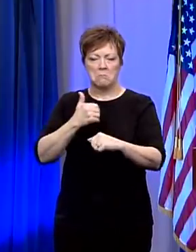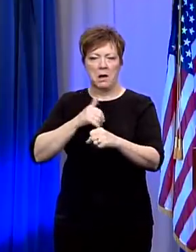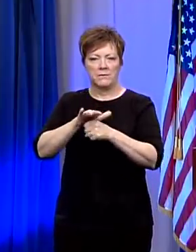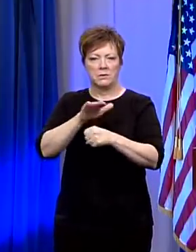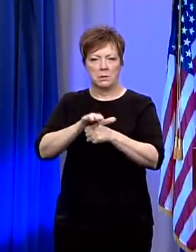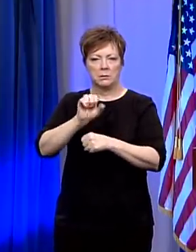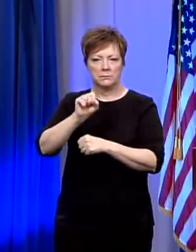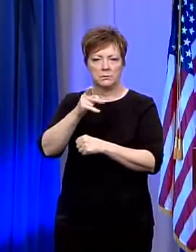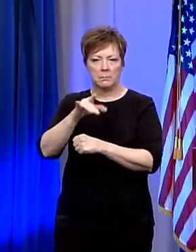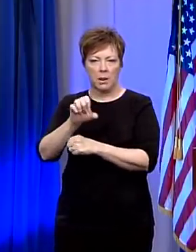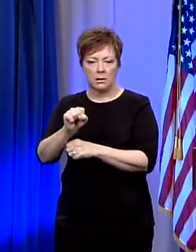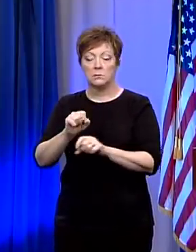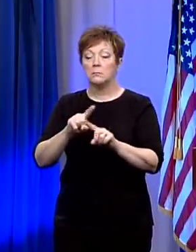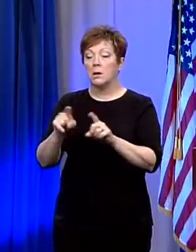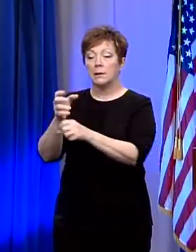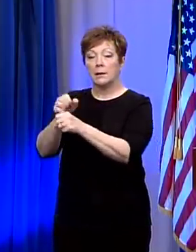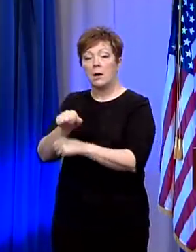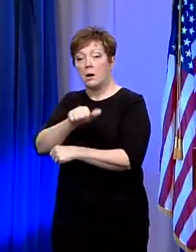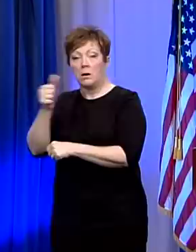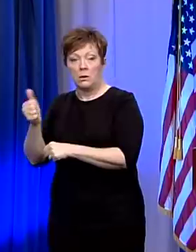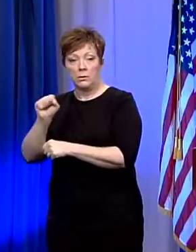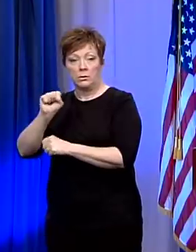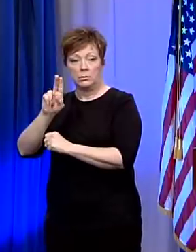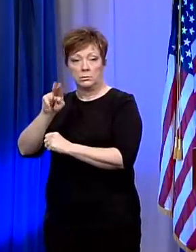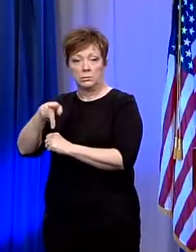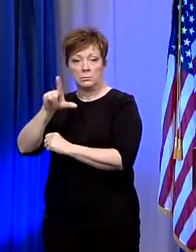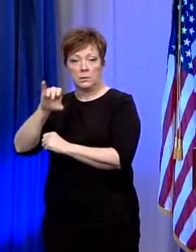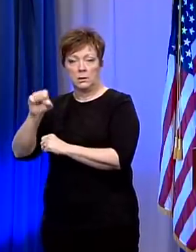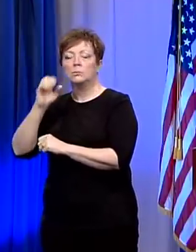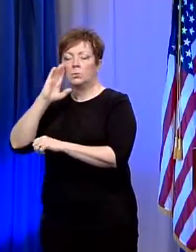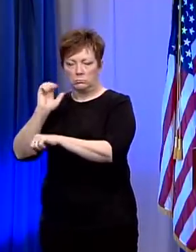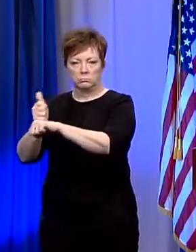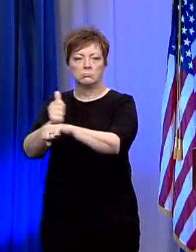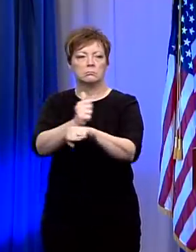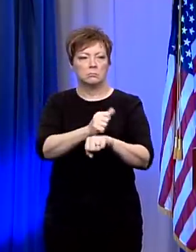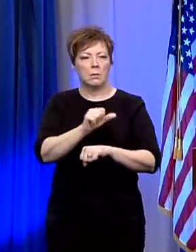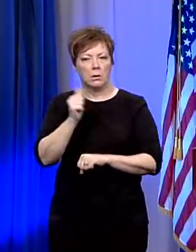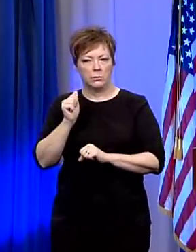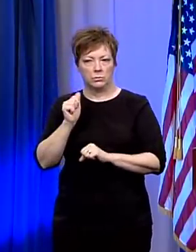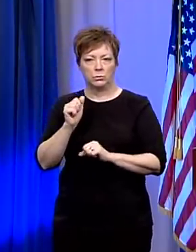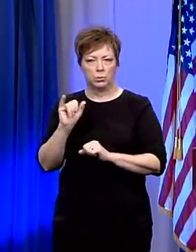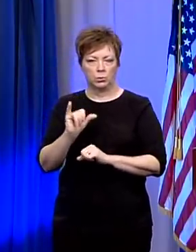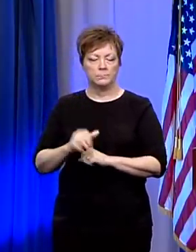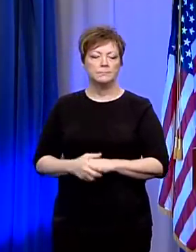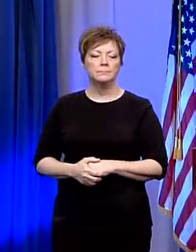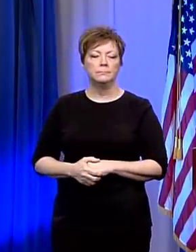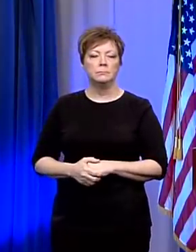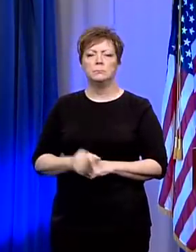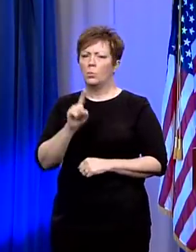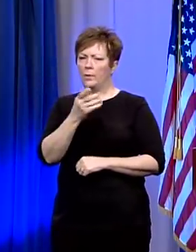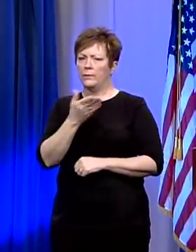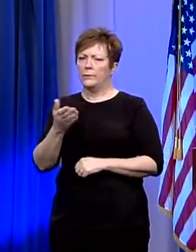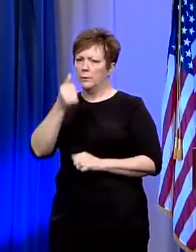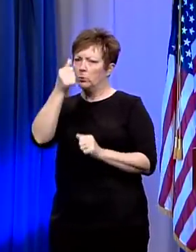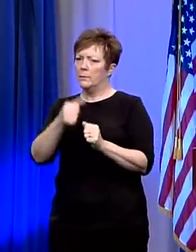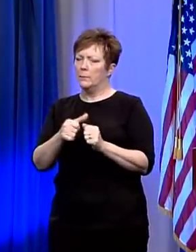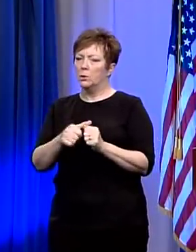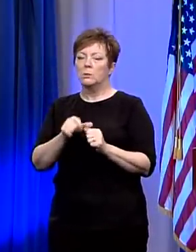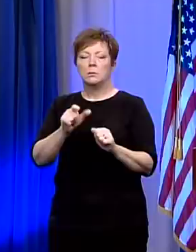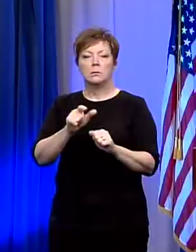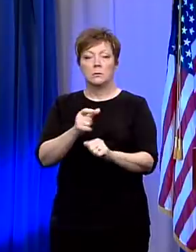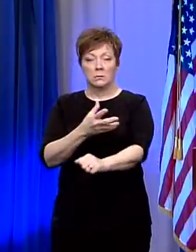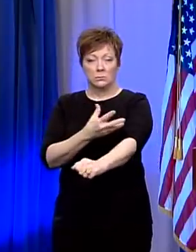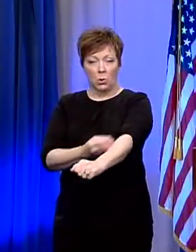additional supplies, then these other sites will be standing up as well. One particular item I wanted to remind people about is related to